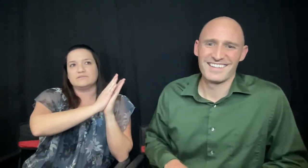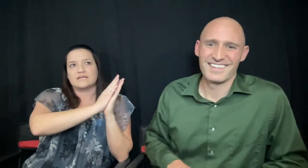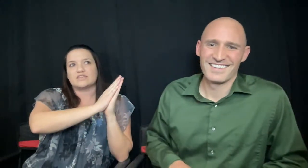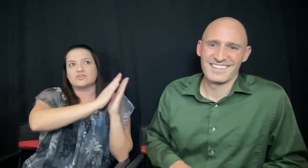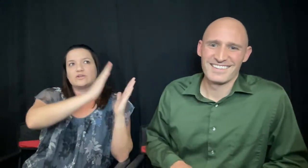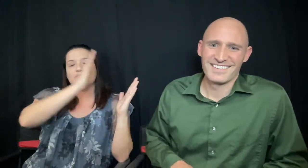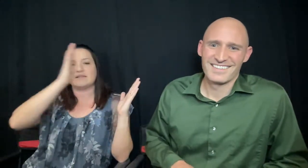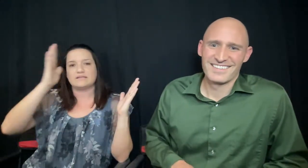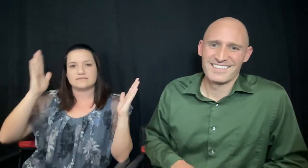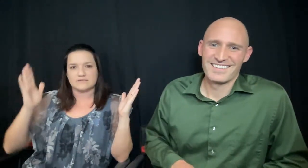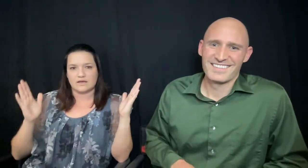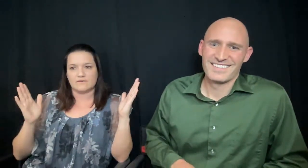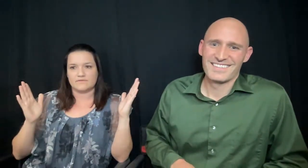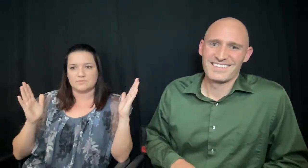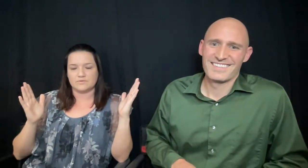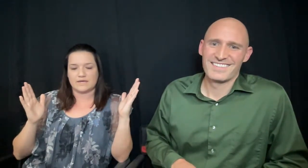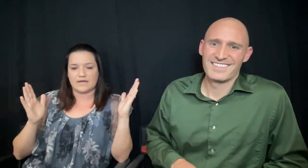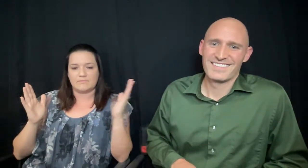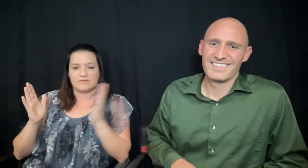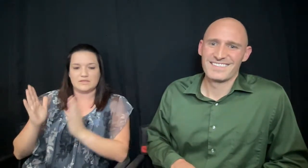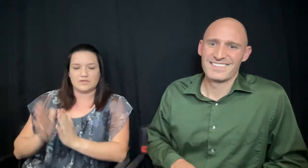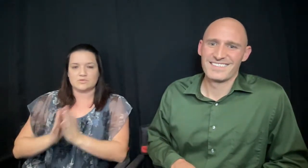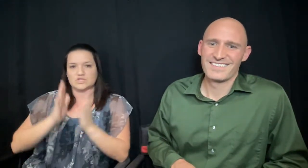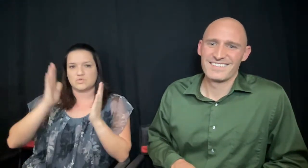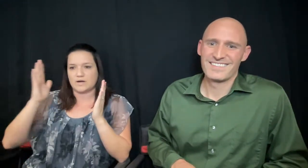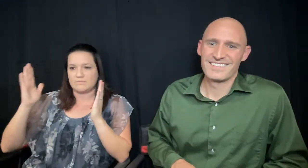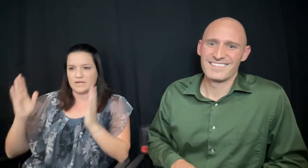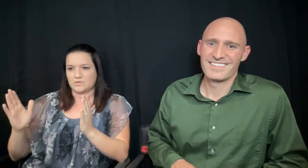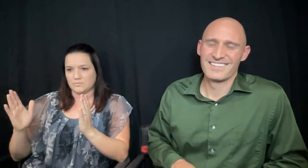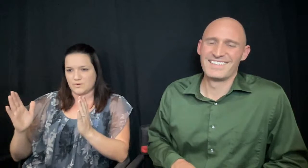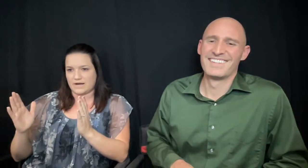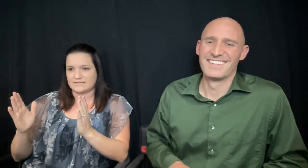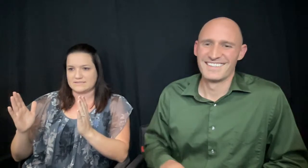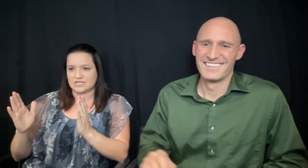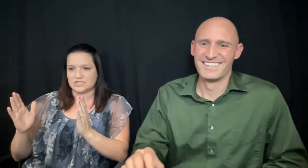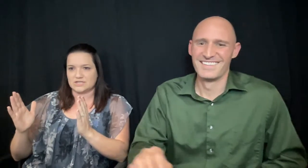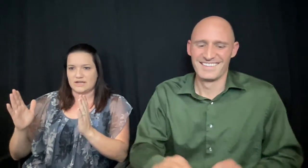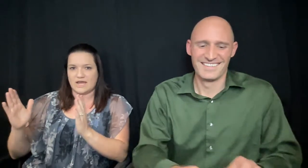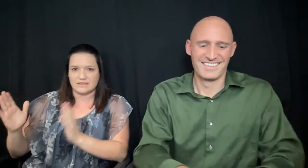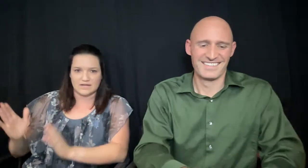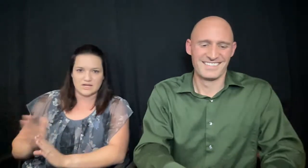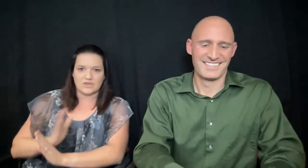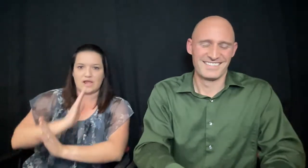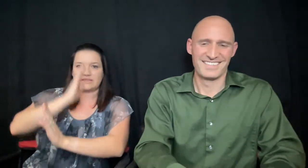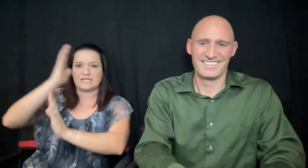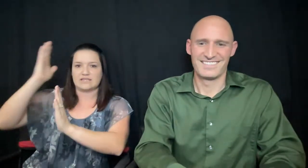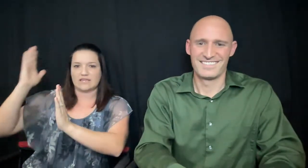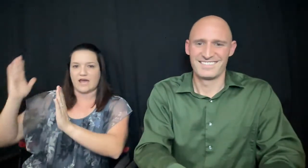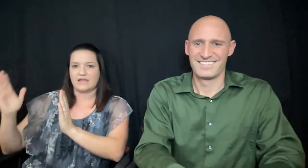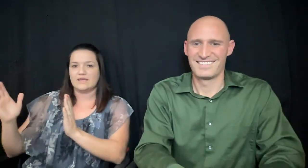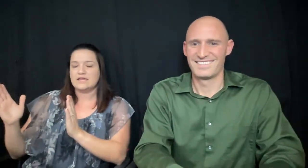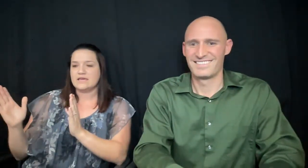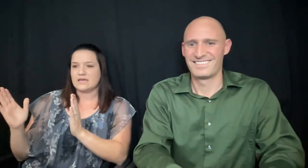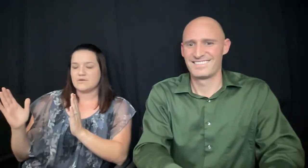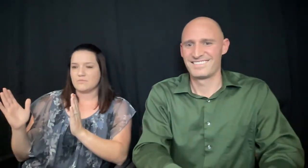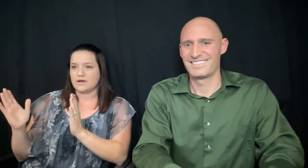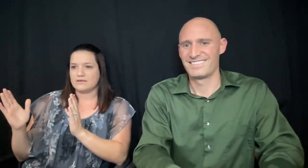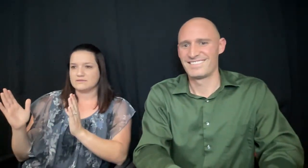like 30 minutes of the boot camp. Then there was a 20-minute group practice session. And then another, at the end of that, it